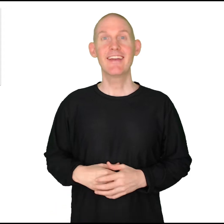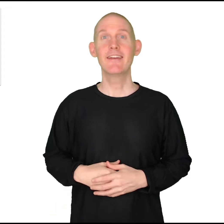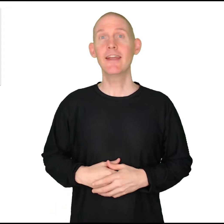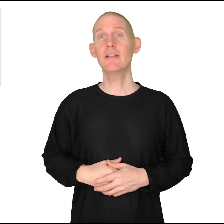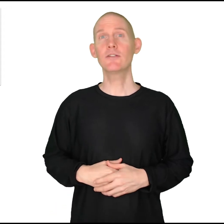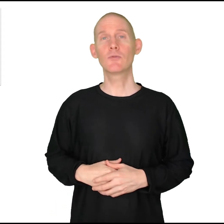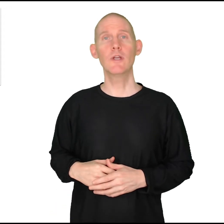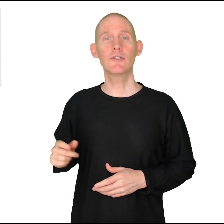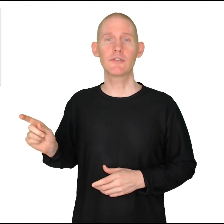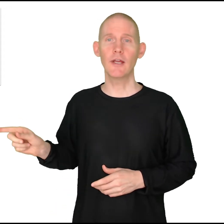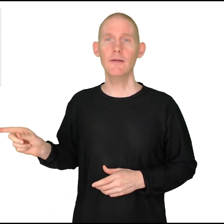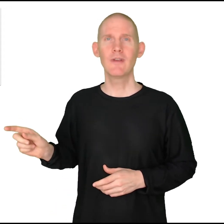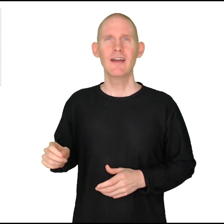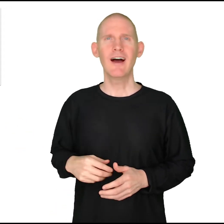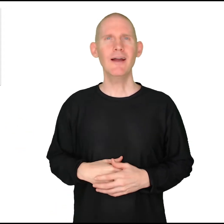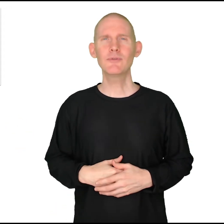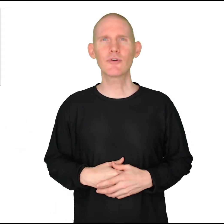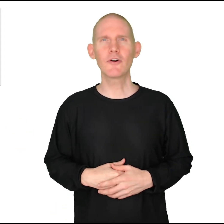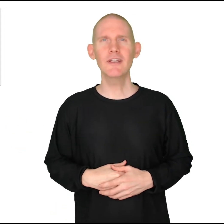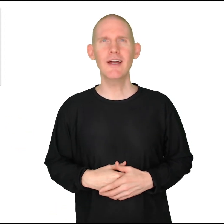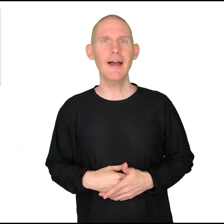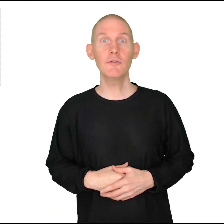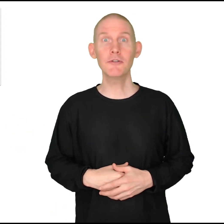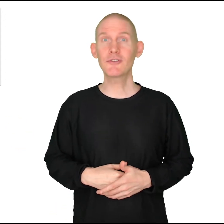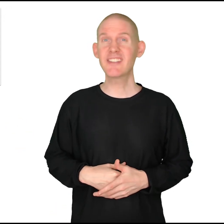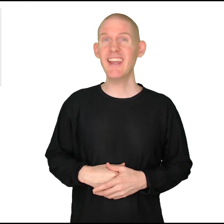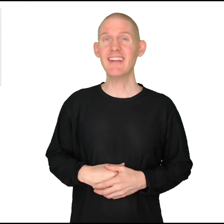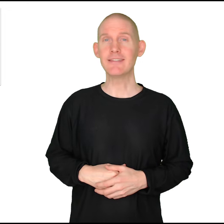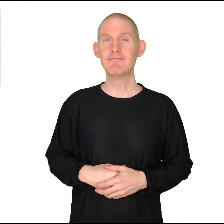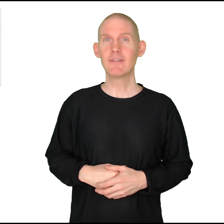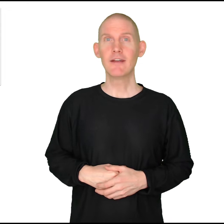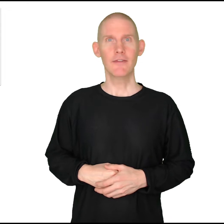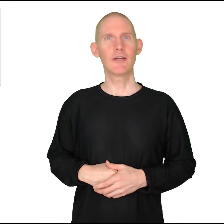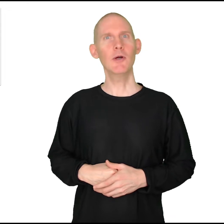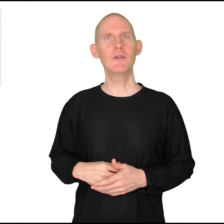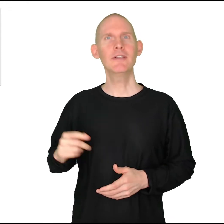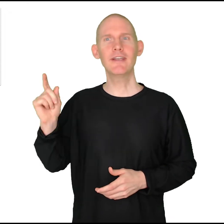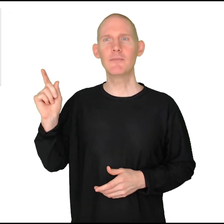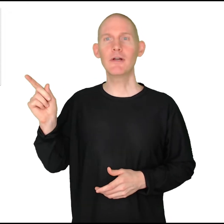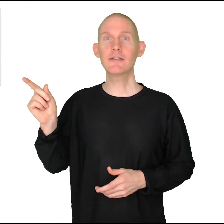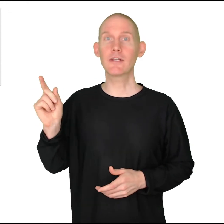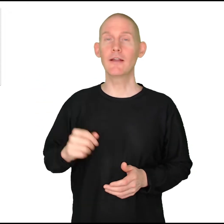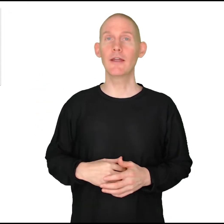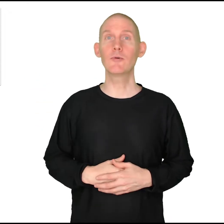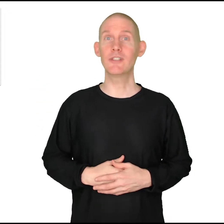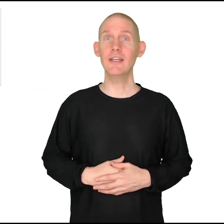In English, we could say, I'm sorry, I don't understand. The equivalent in American Sign Language is...